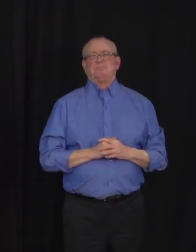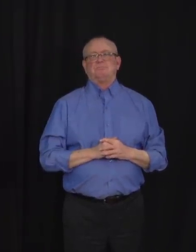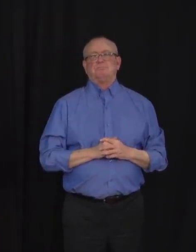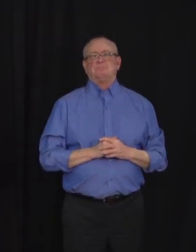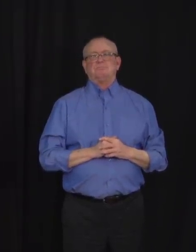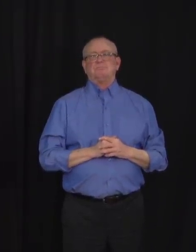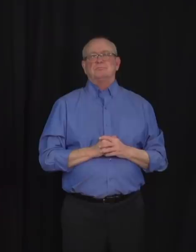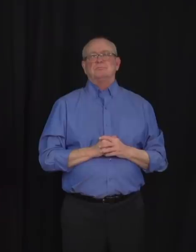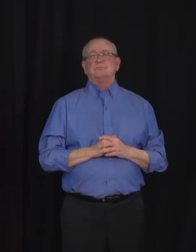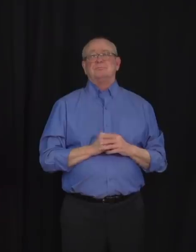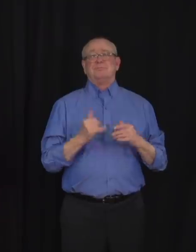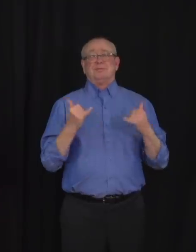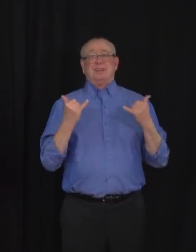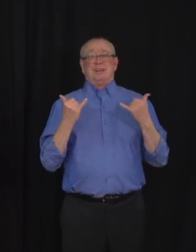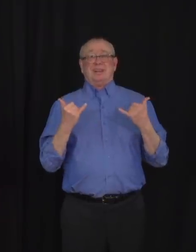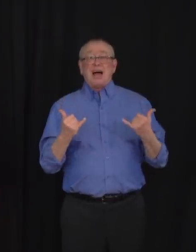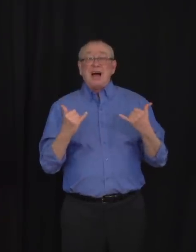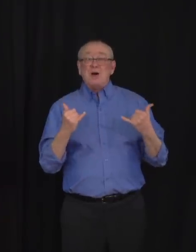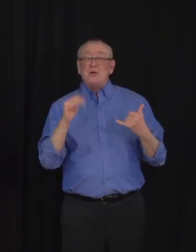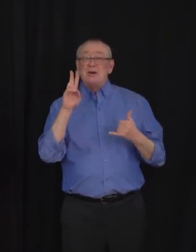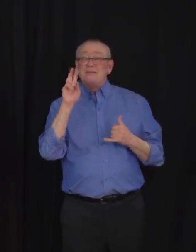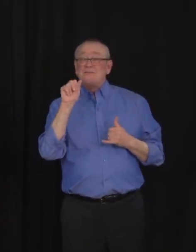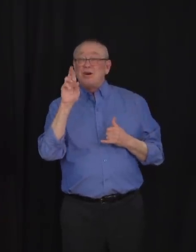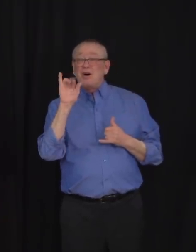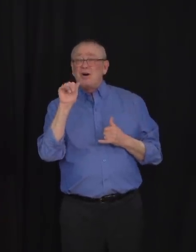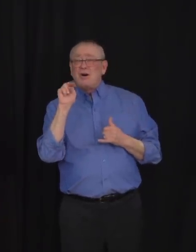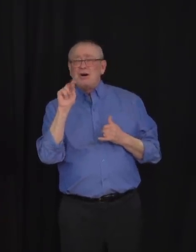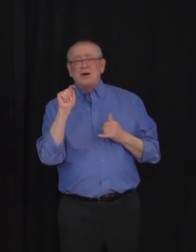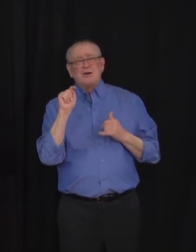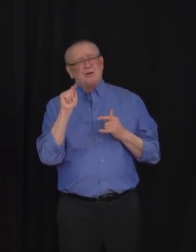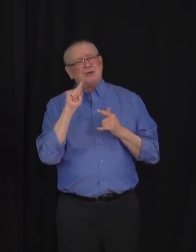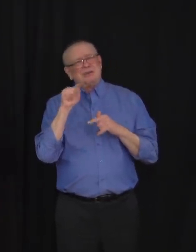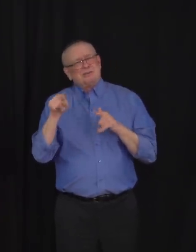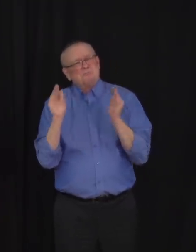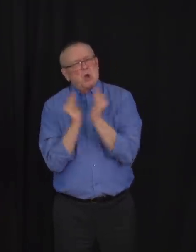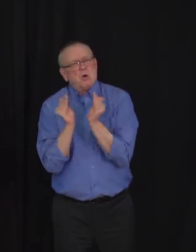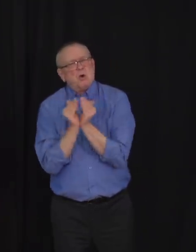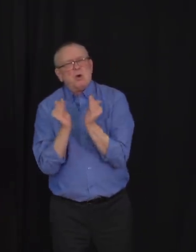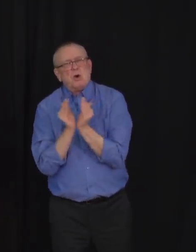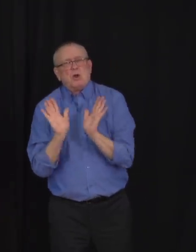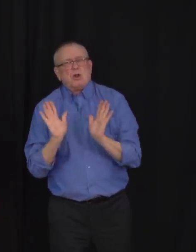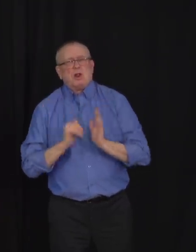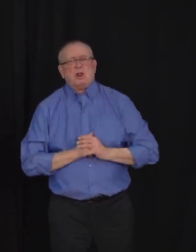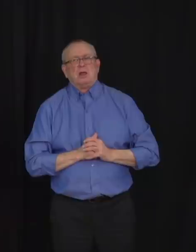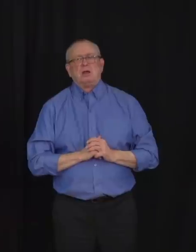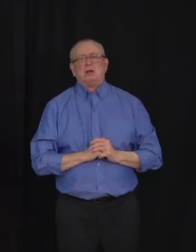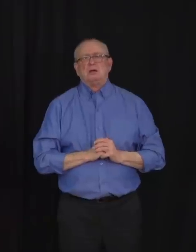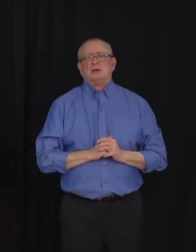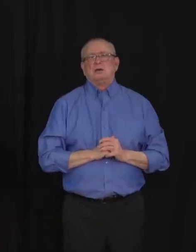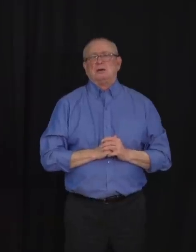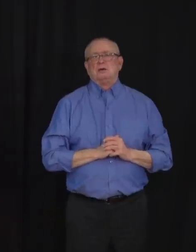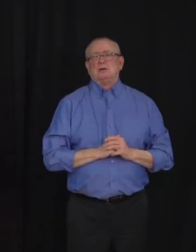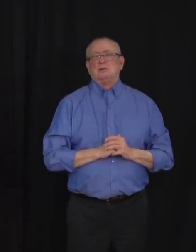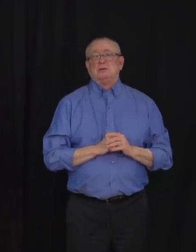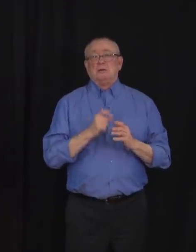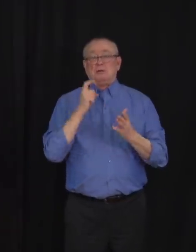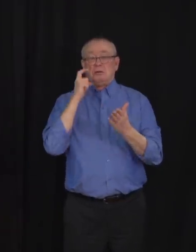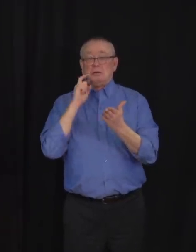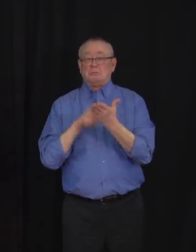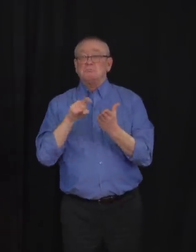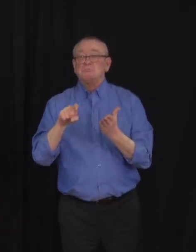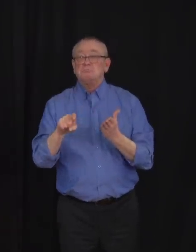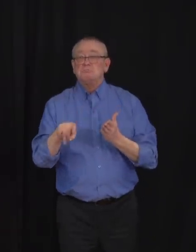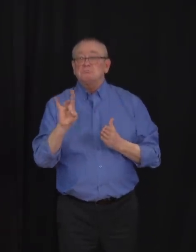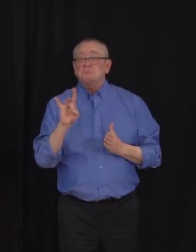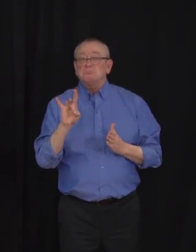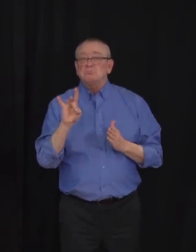cases still represent a very, very small proportion of our cases, and by finding out about them, again, then we have the means to